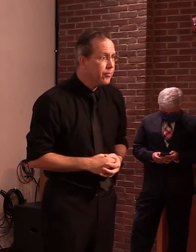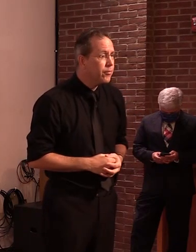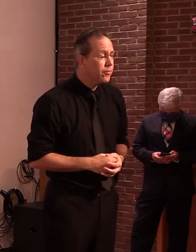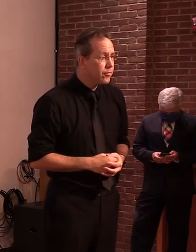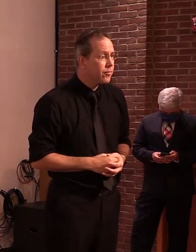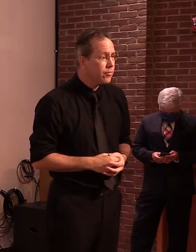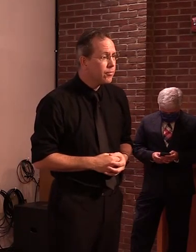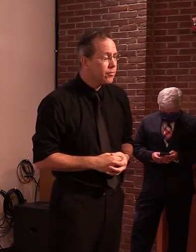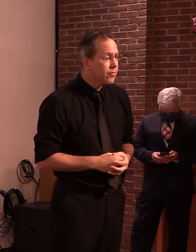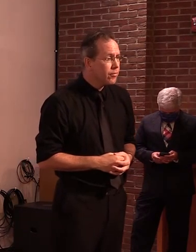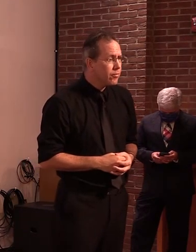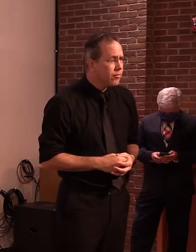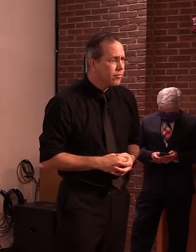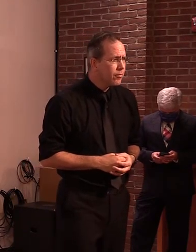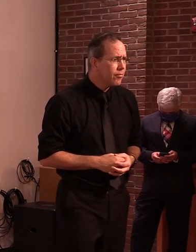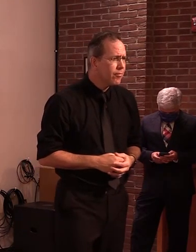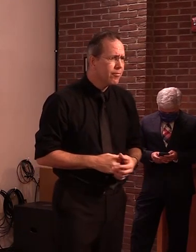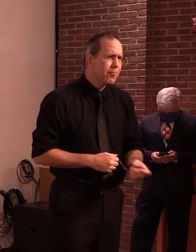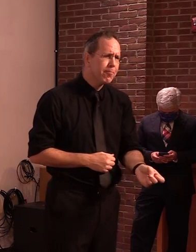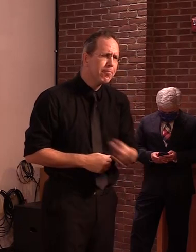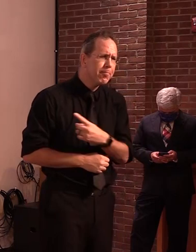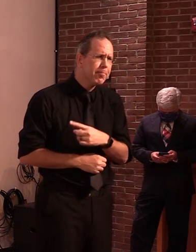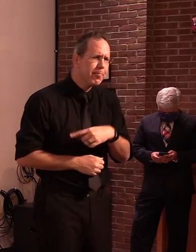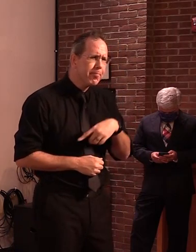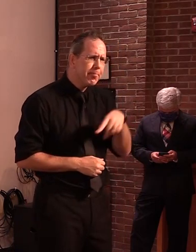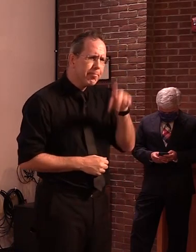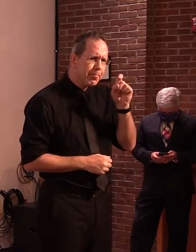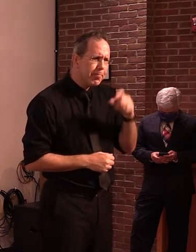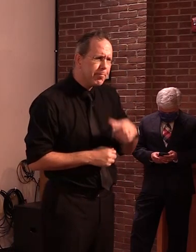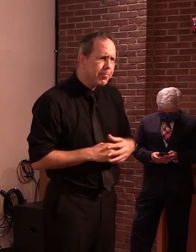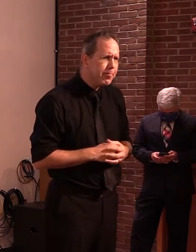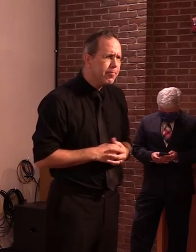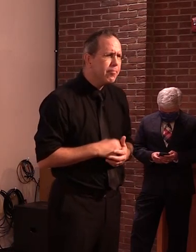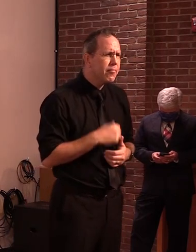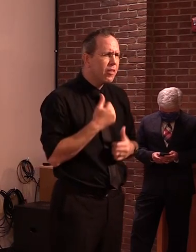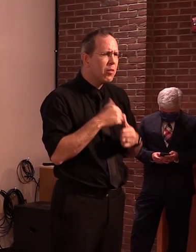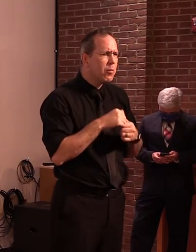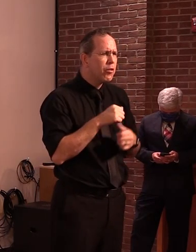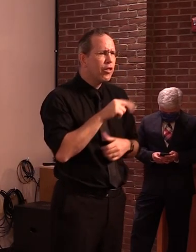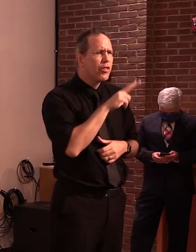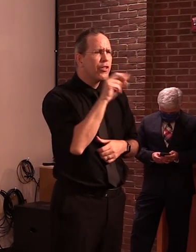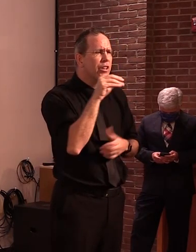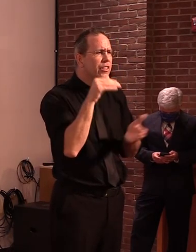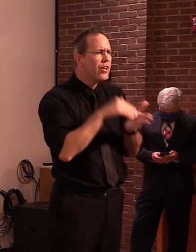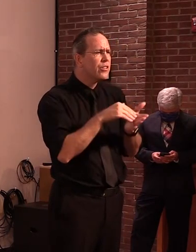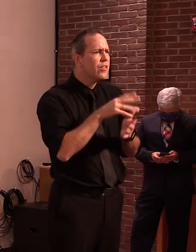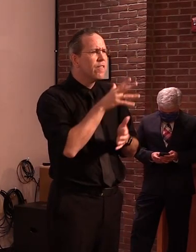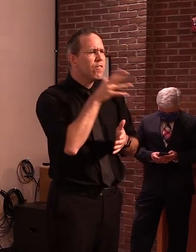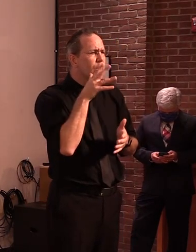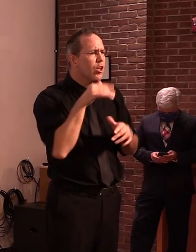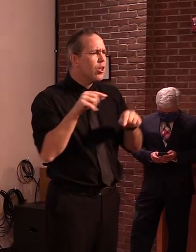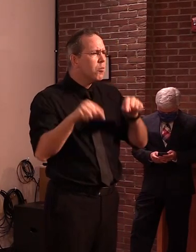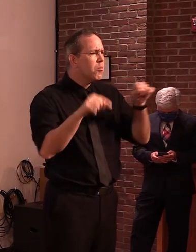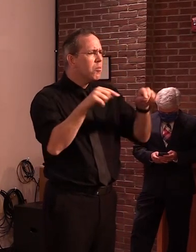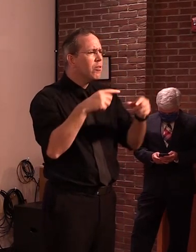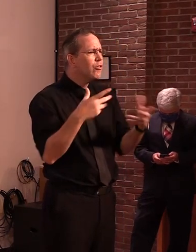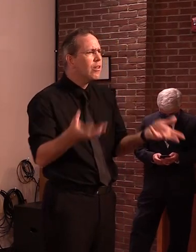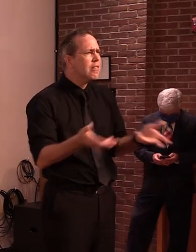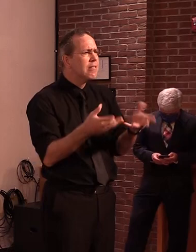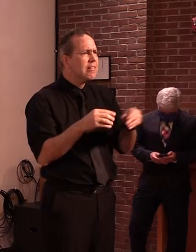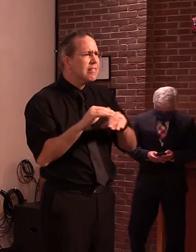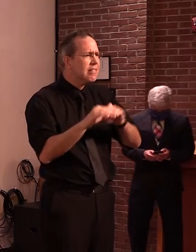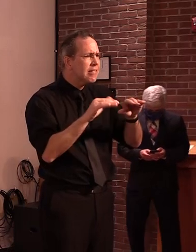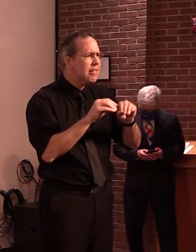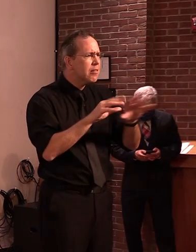It just makes me scratch my head that we once had 30,000 farms that were all spreading dry manure right up to streams, and